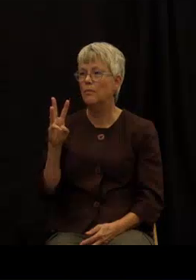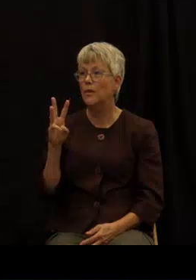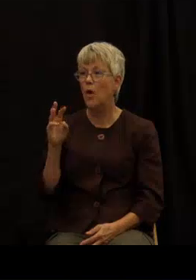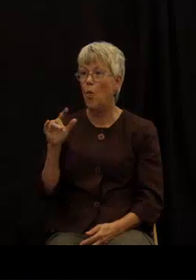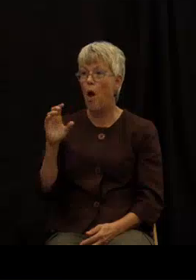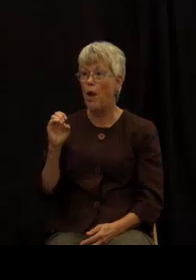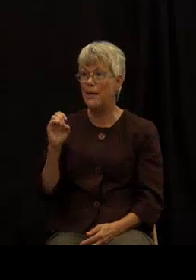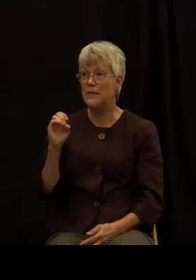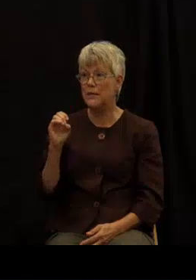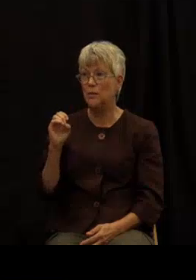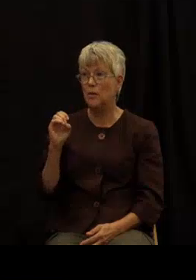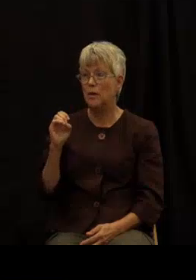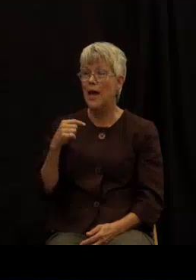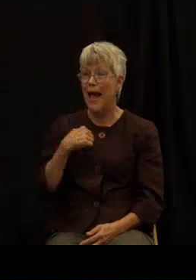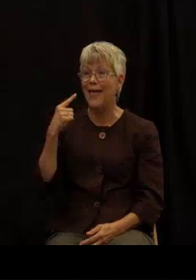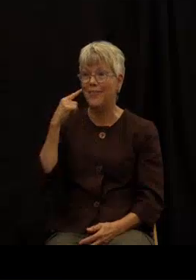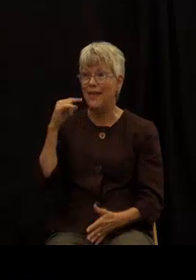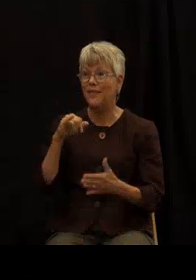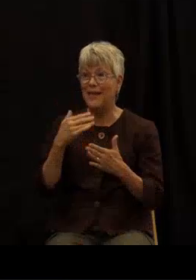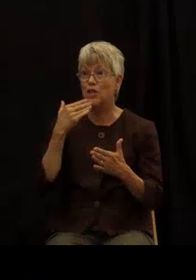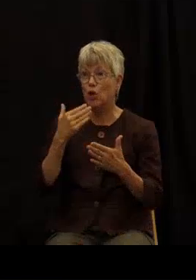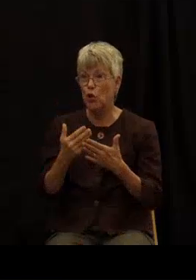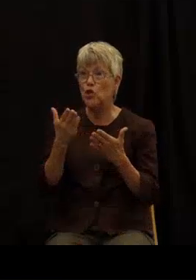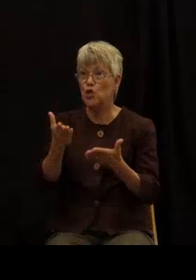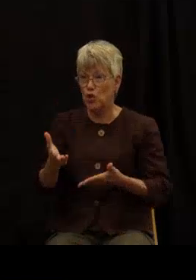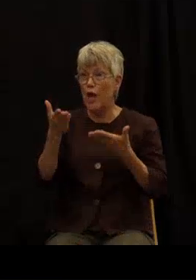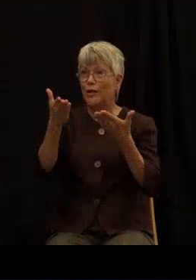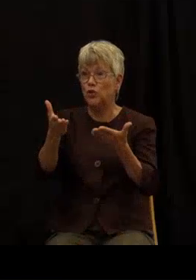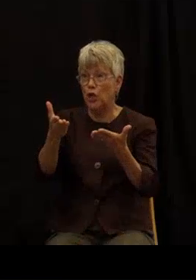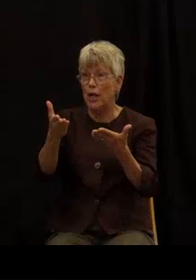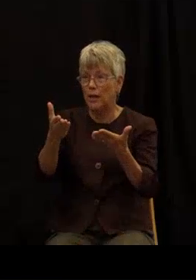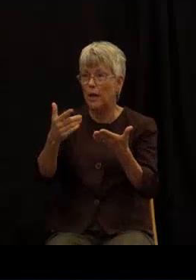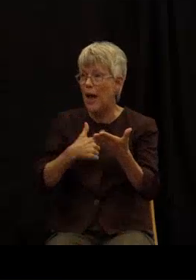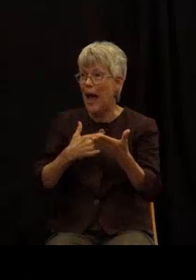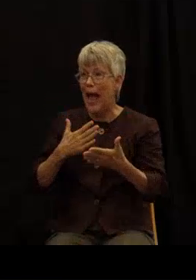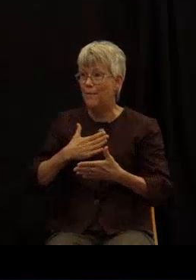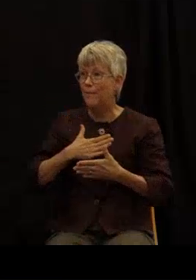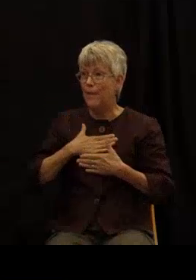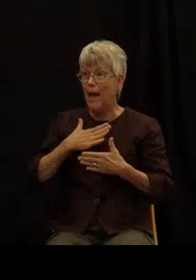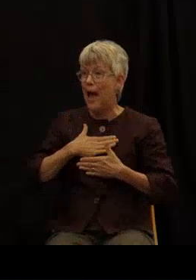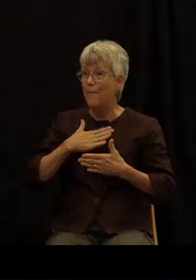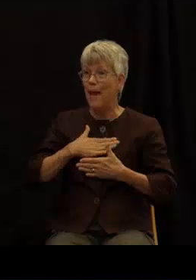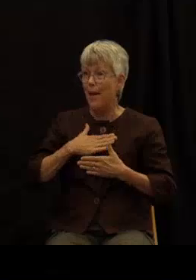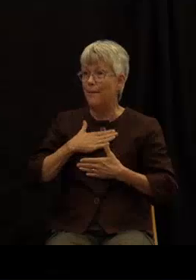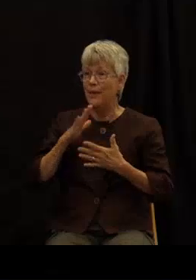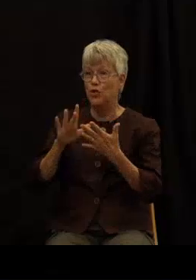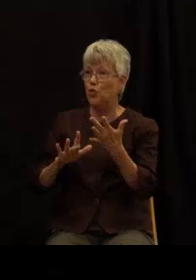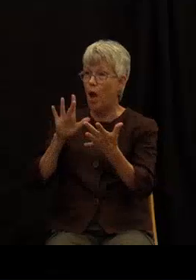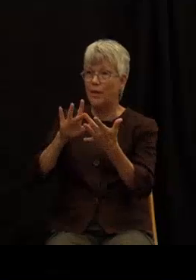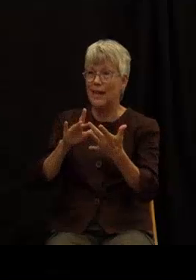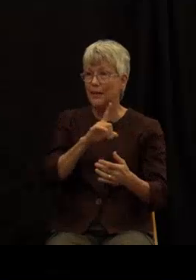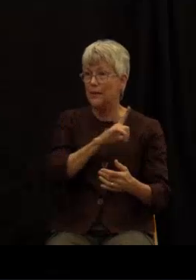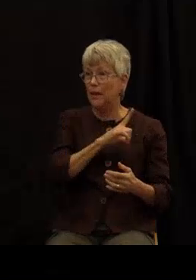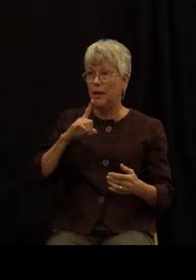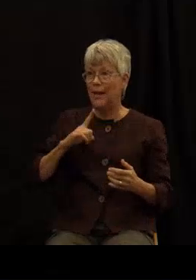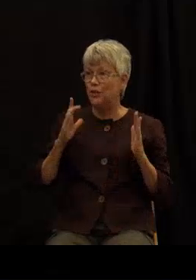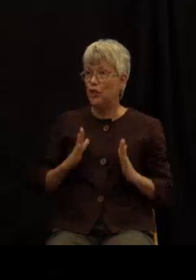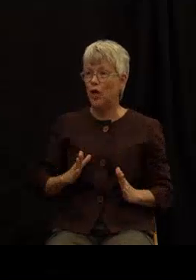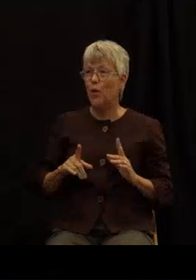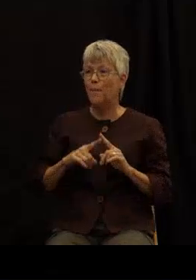I was just gonna, I think that's a good suggestion, and I would just say I'm more than happy to contact legislators, but I would just need some help